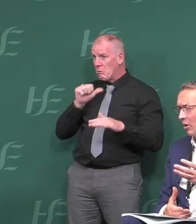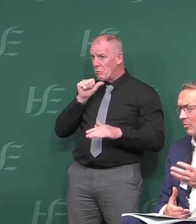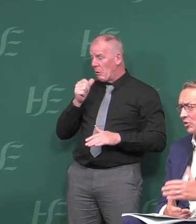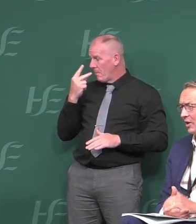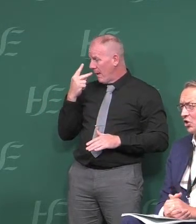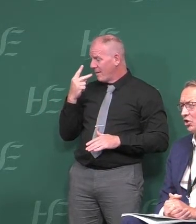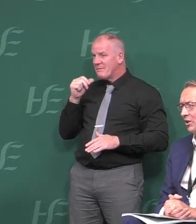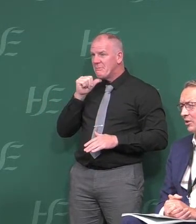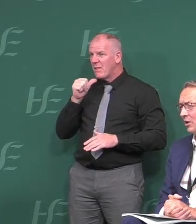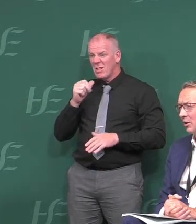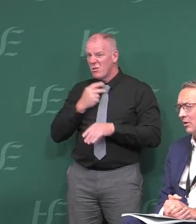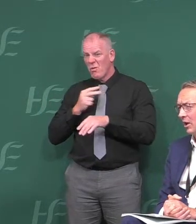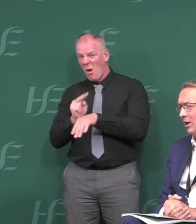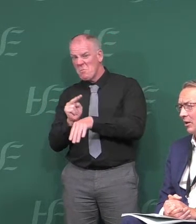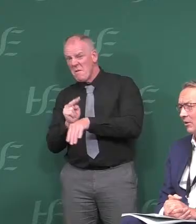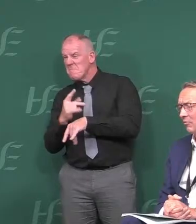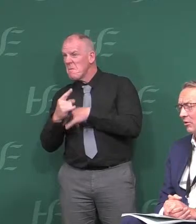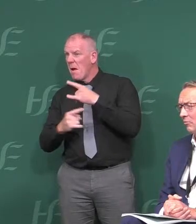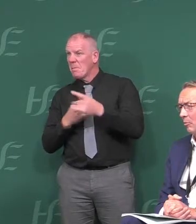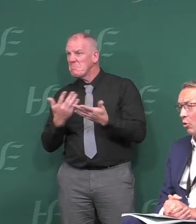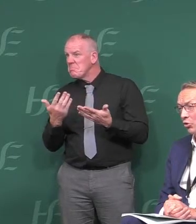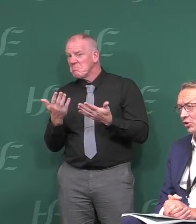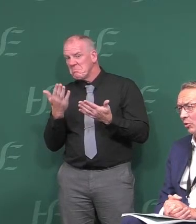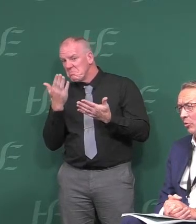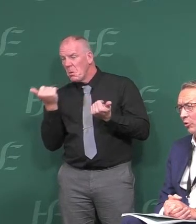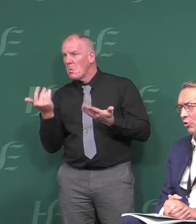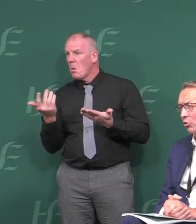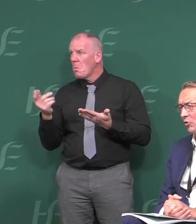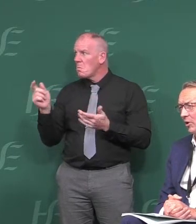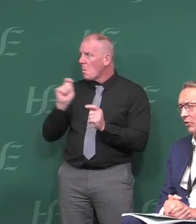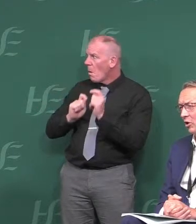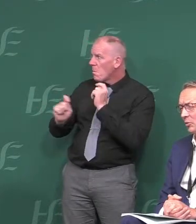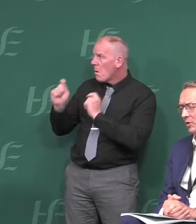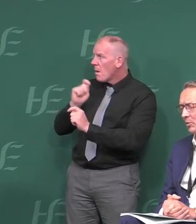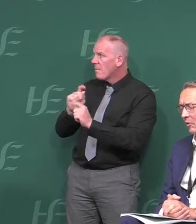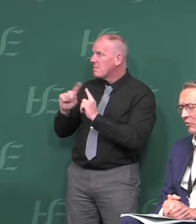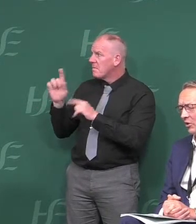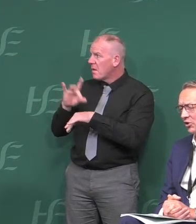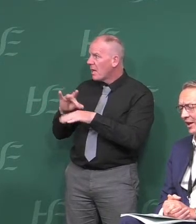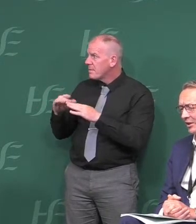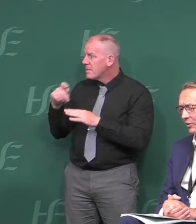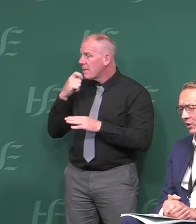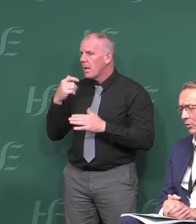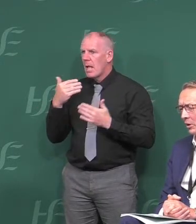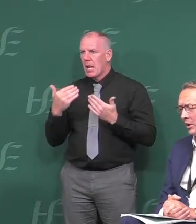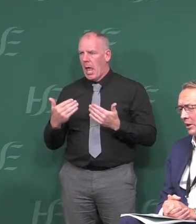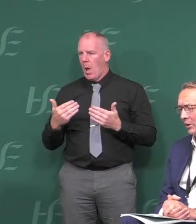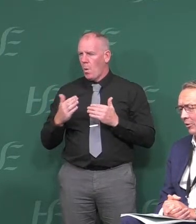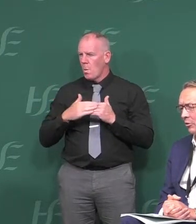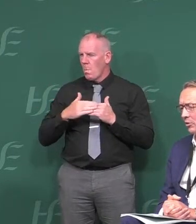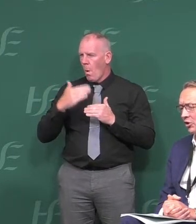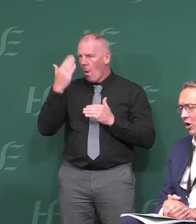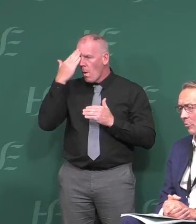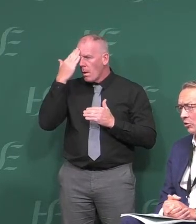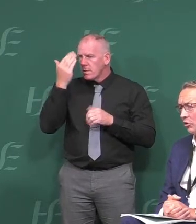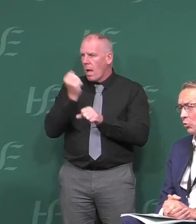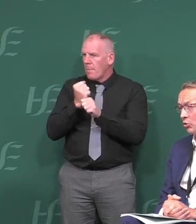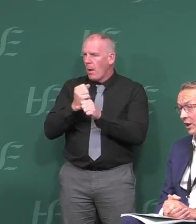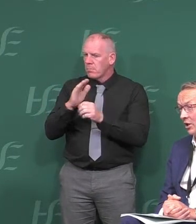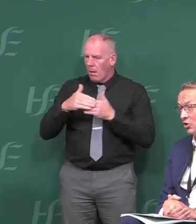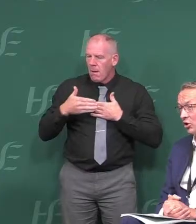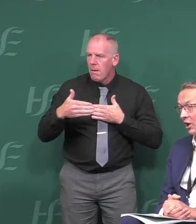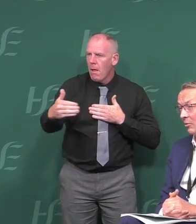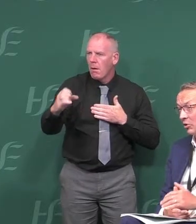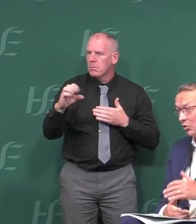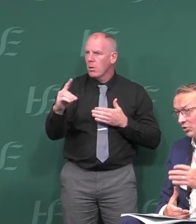from the observational reports that were coming through to us from different hospitals. We have a greater sense of it now. And although it's commoner in